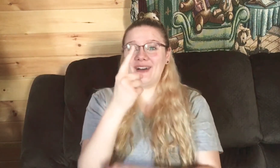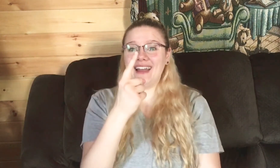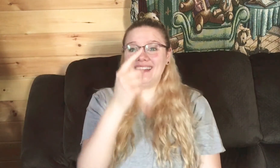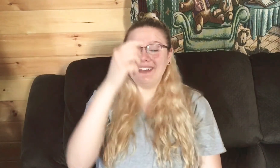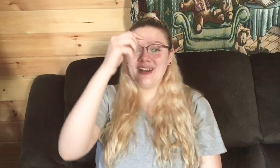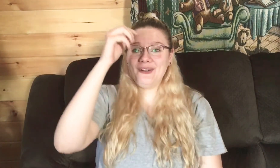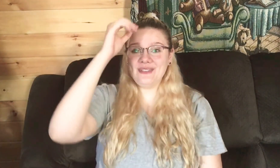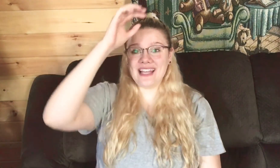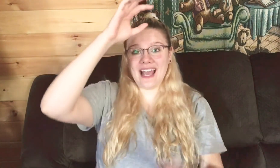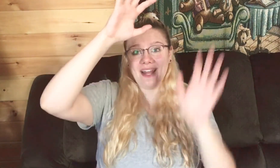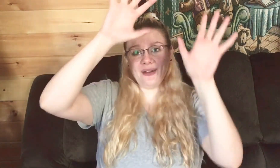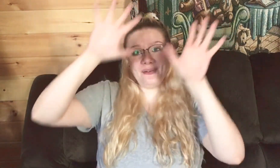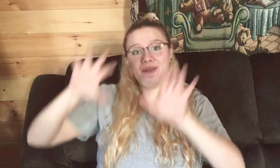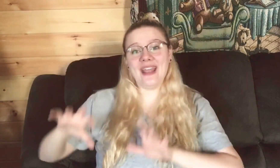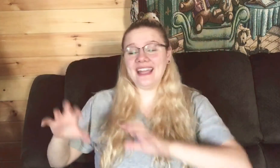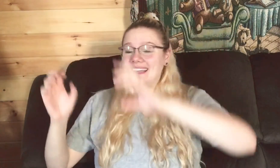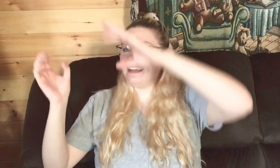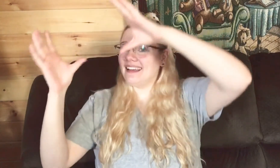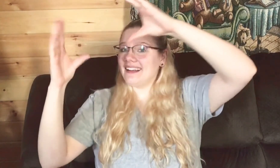Everyone knows that a rain cloud.